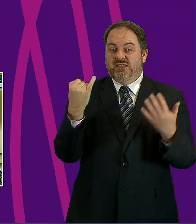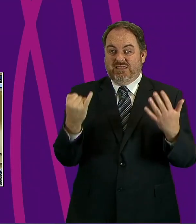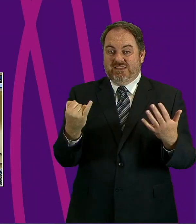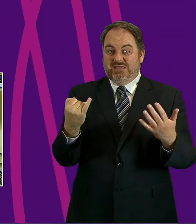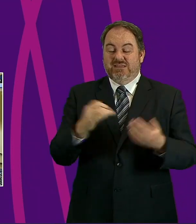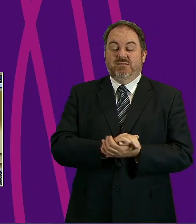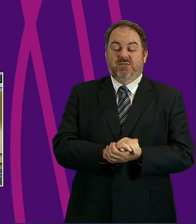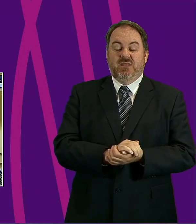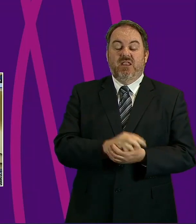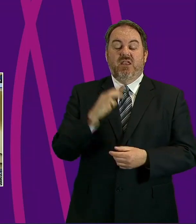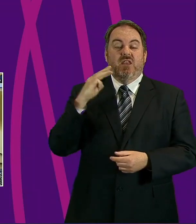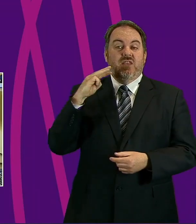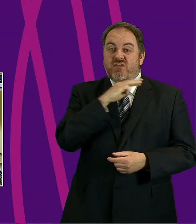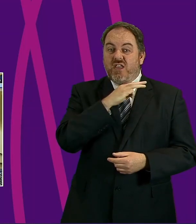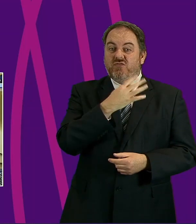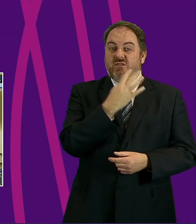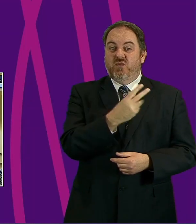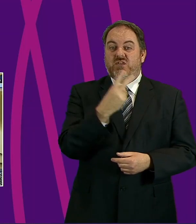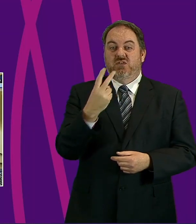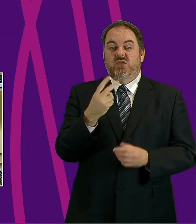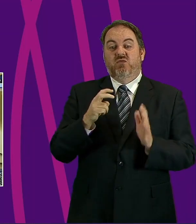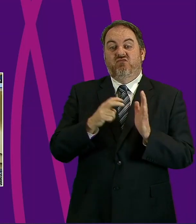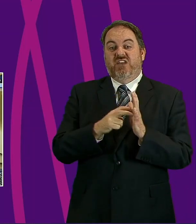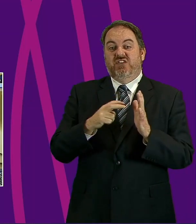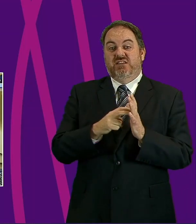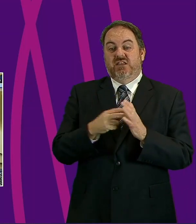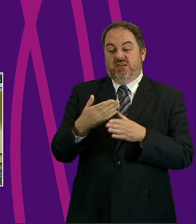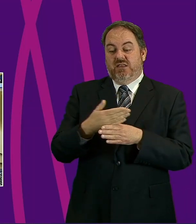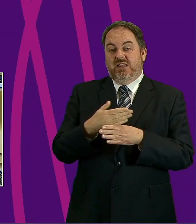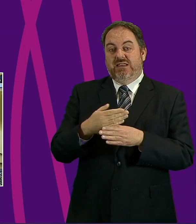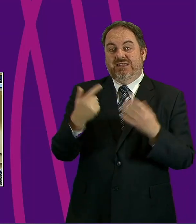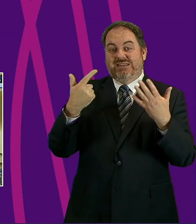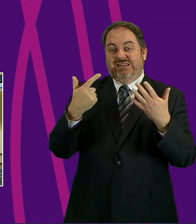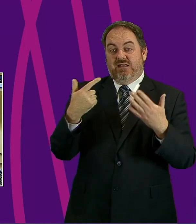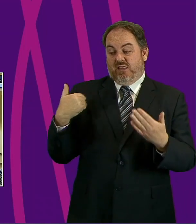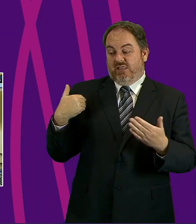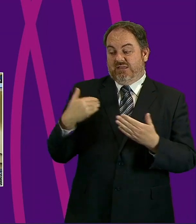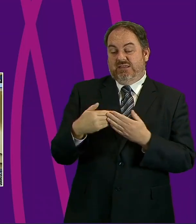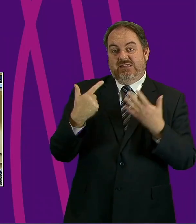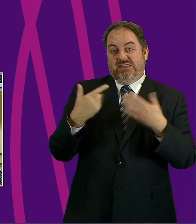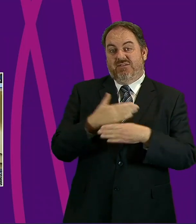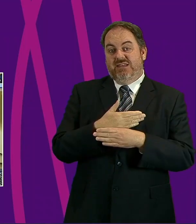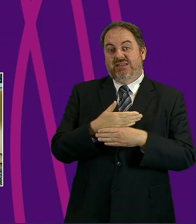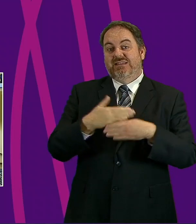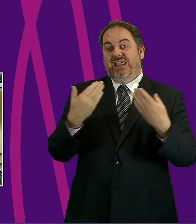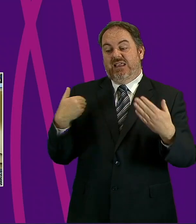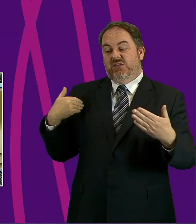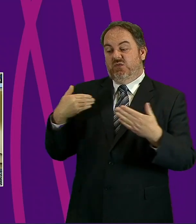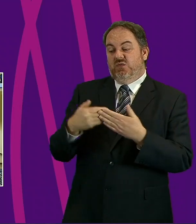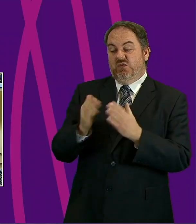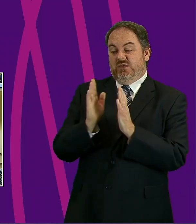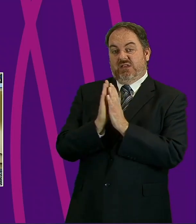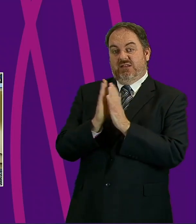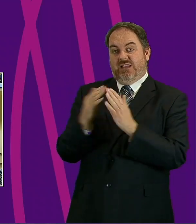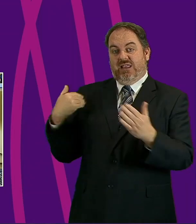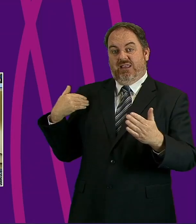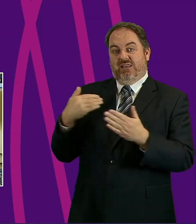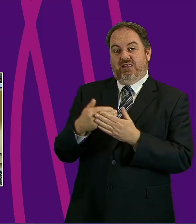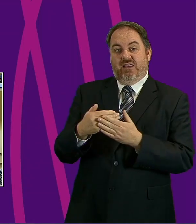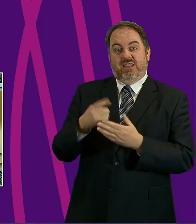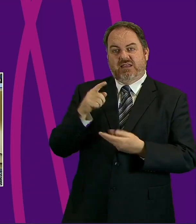332 of these deaths were registered in the 7 days up until Sunday. That is a decrease of 83 from the week